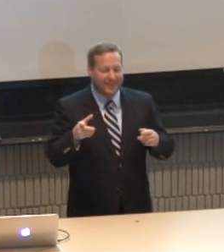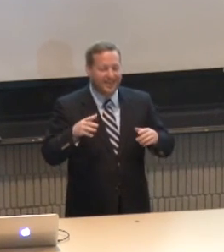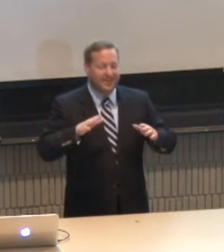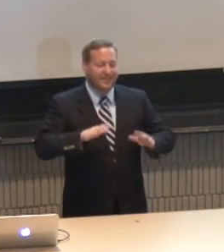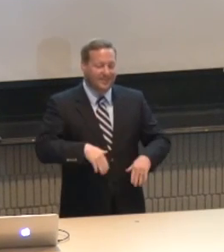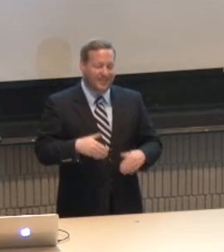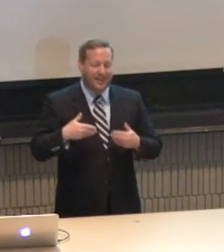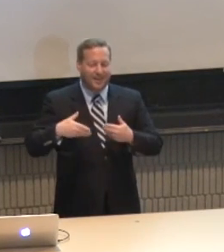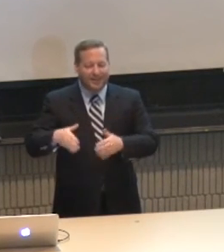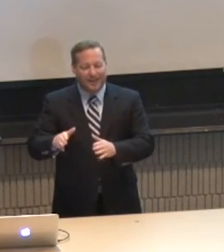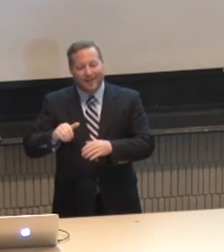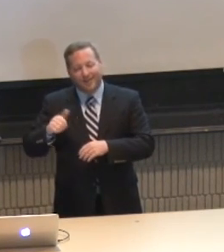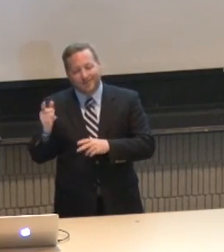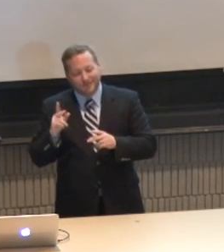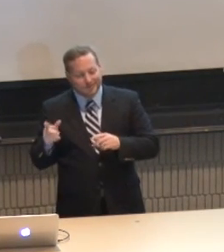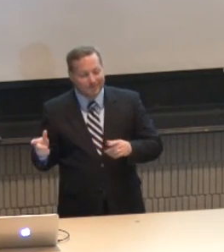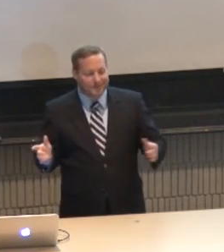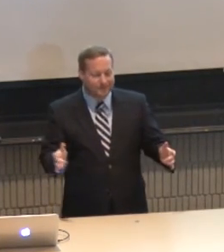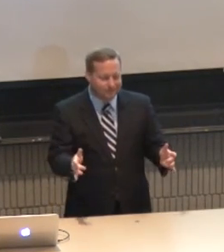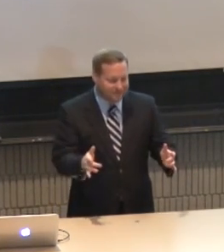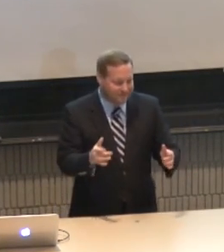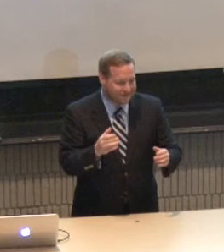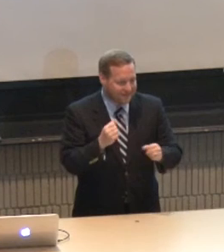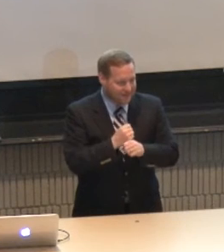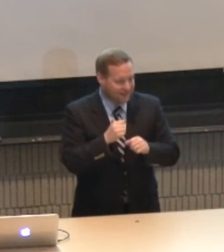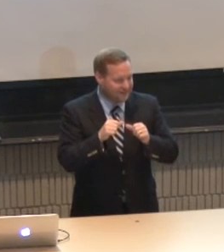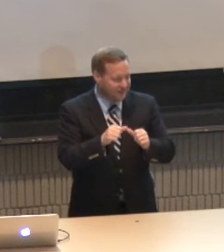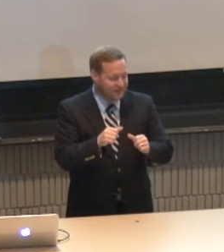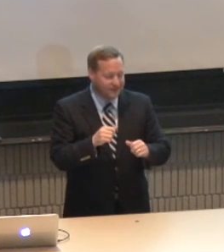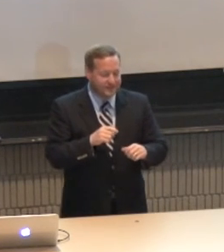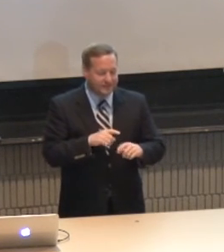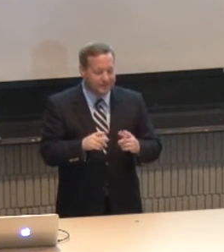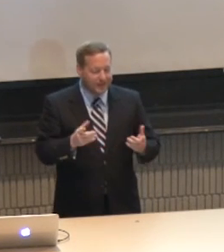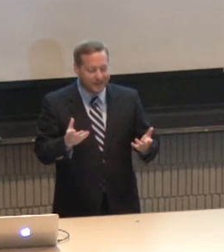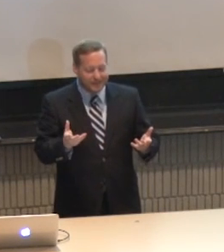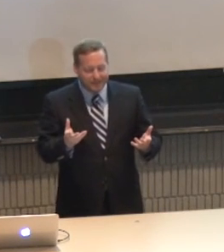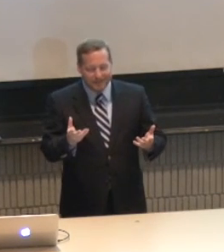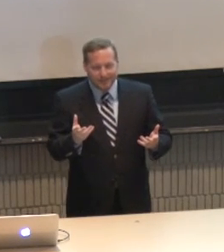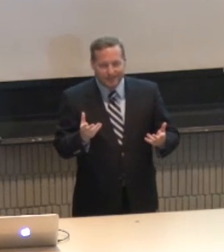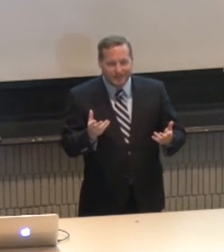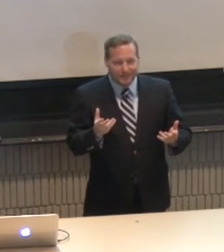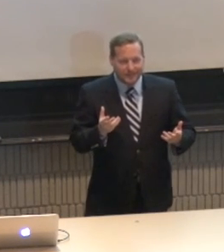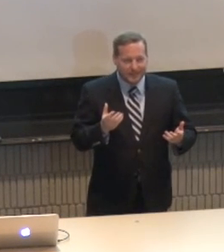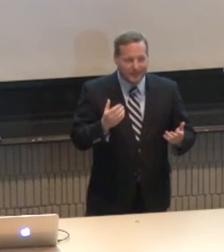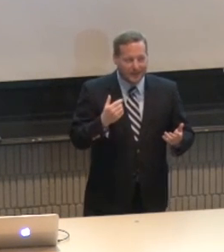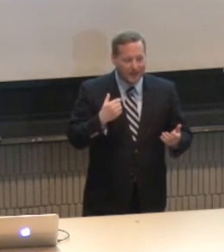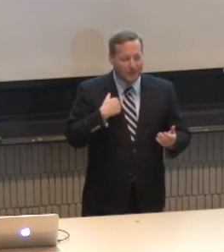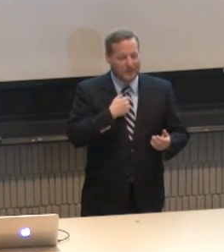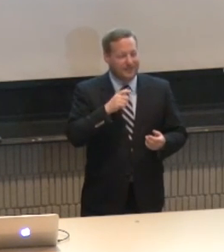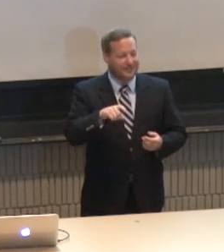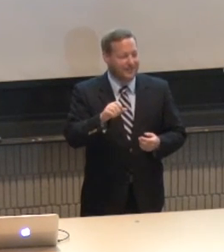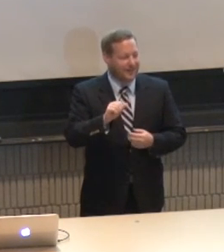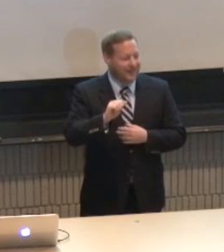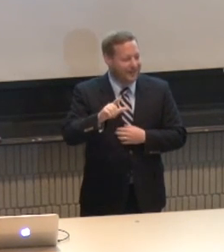pinball machine. So they sort of abdicate and allow other people to take on the